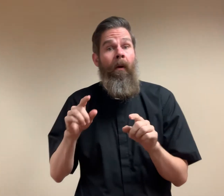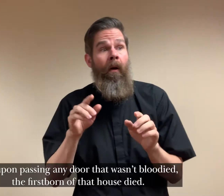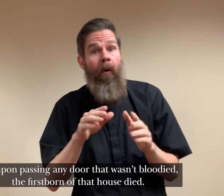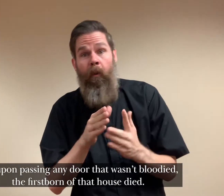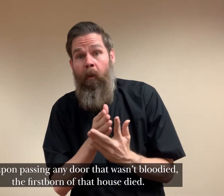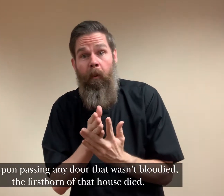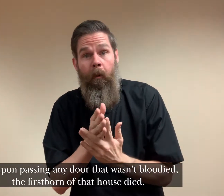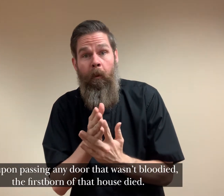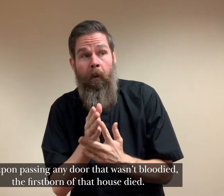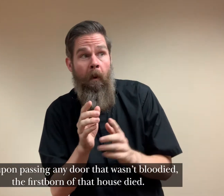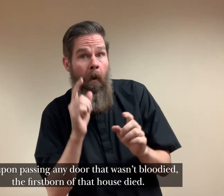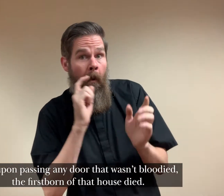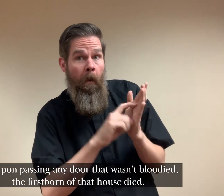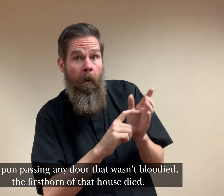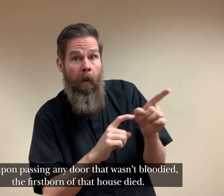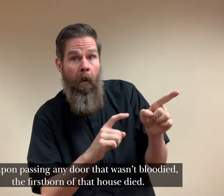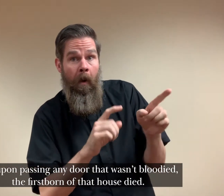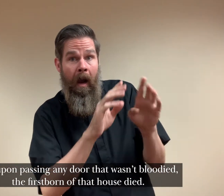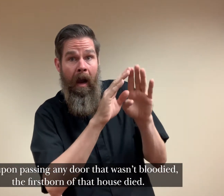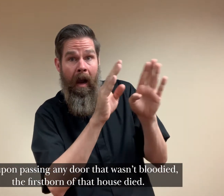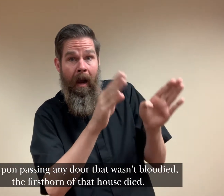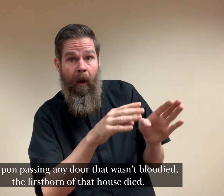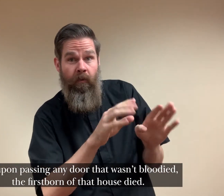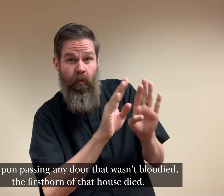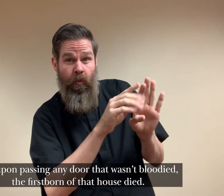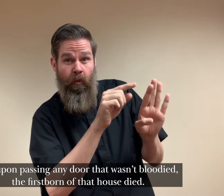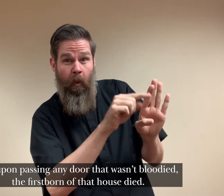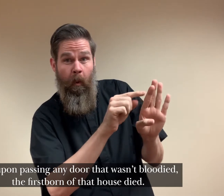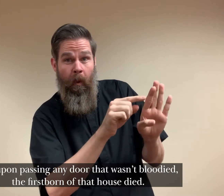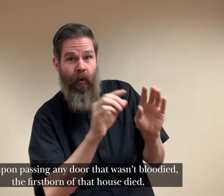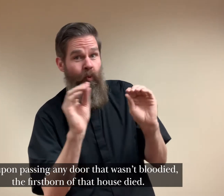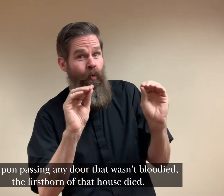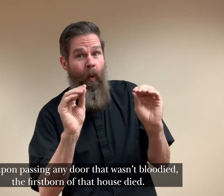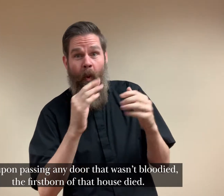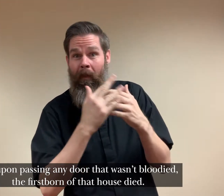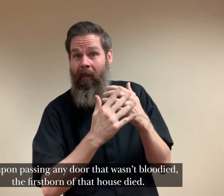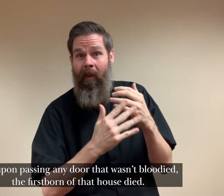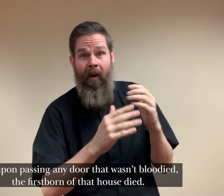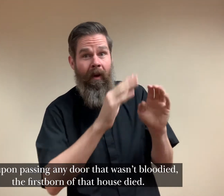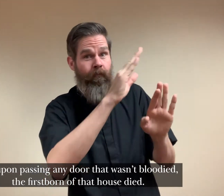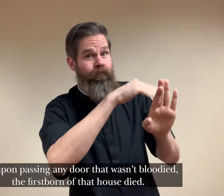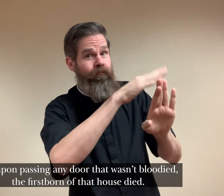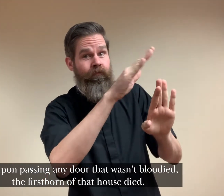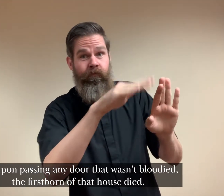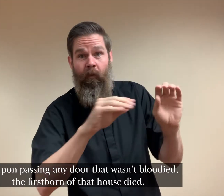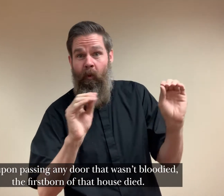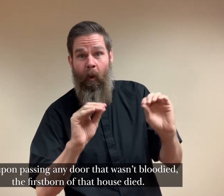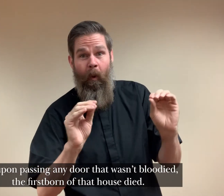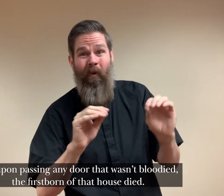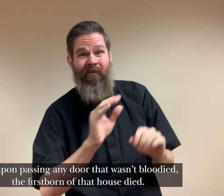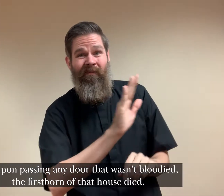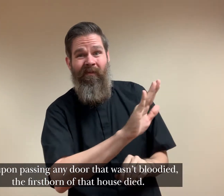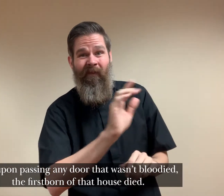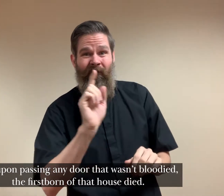But upon passing any door that wasn't bloodied, the firstborn of that house died.